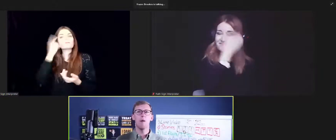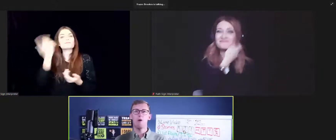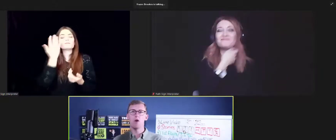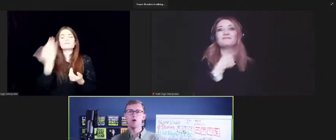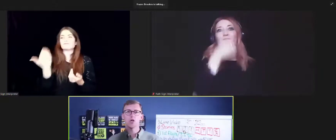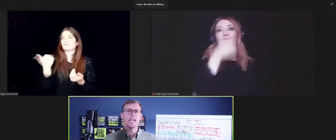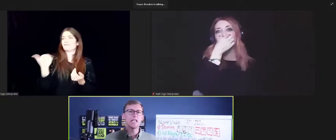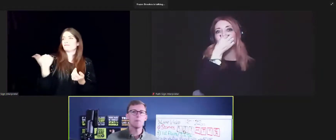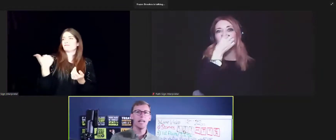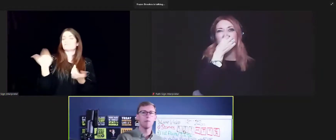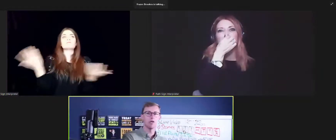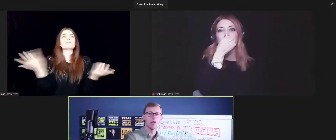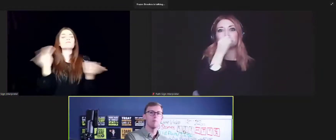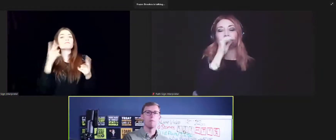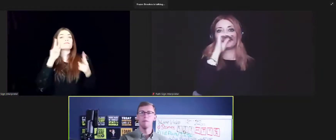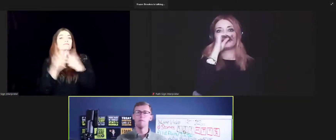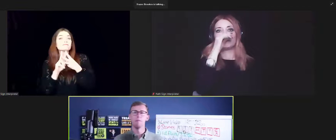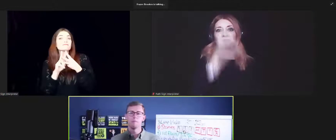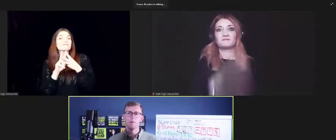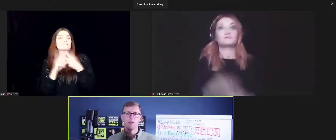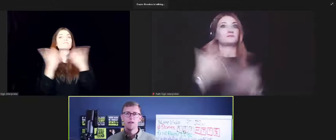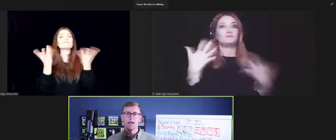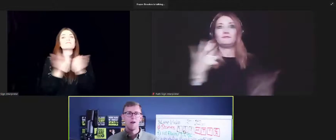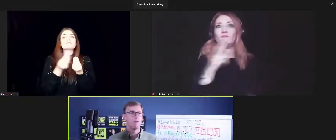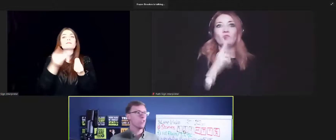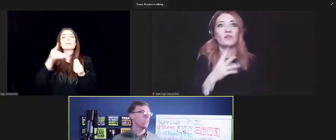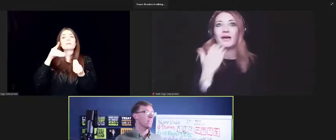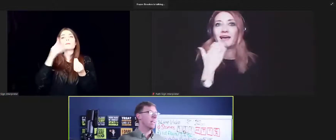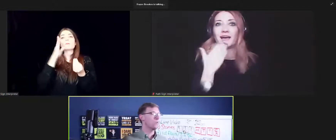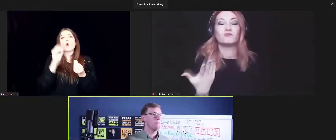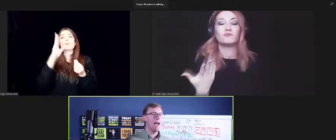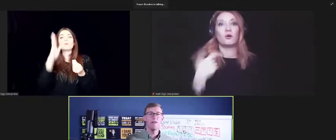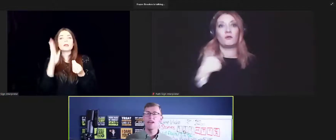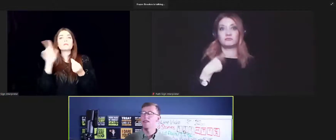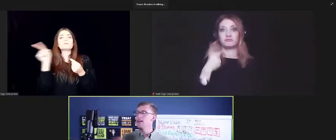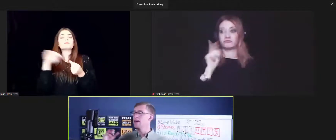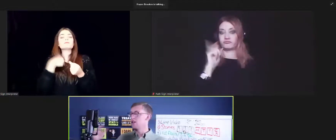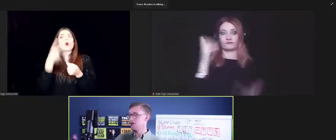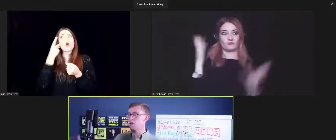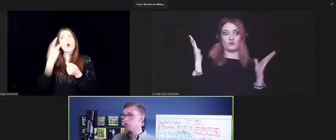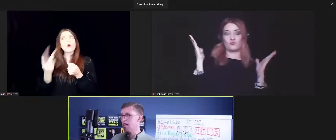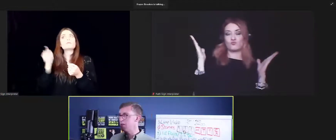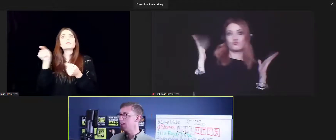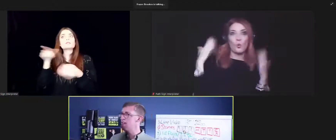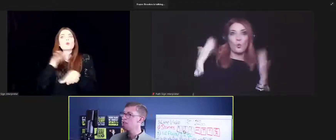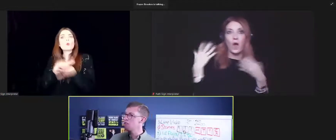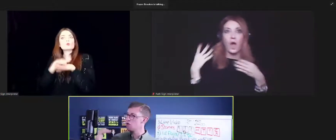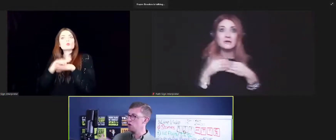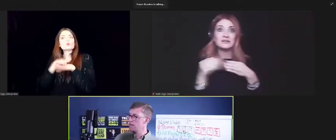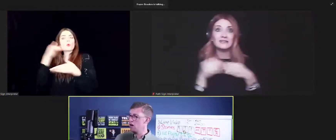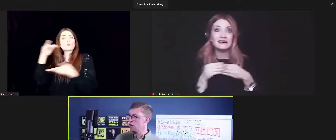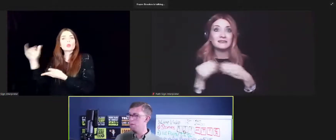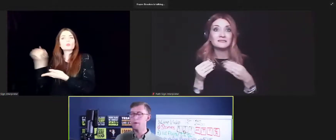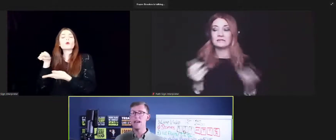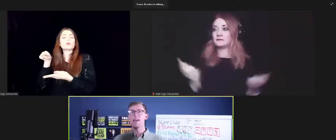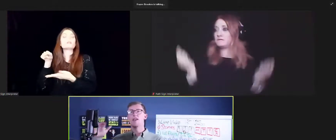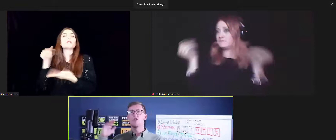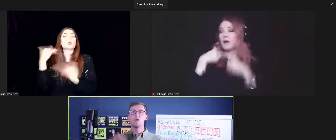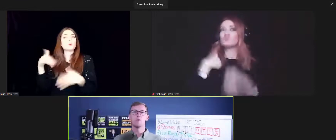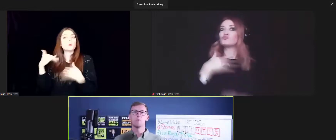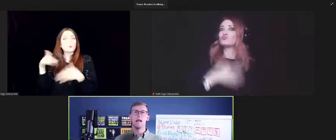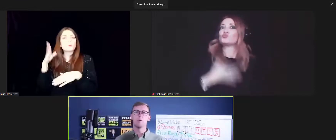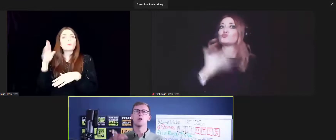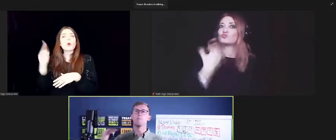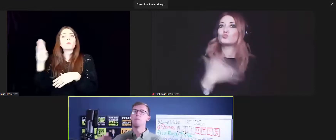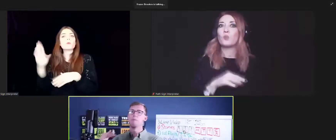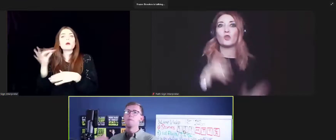our products, he's been able to boom, boom, boom, boom, boom. I recently connected with Mary and she was telling me that since joining our company, she was